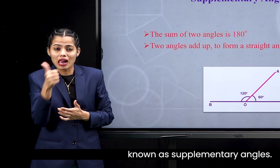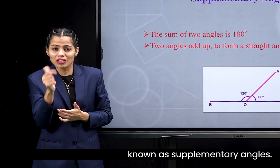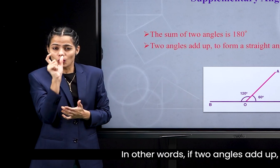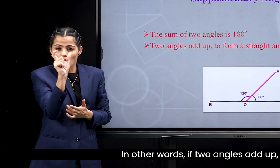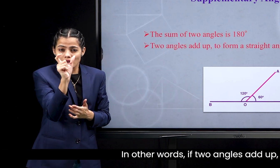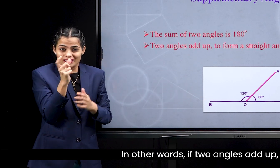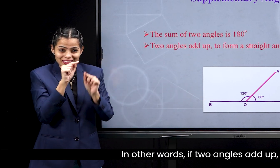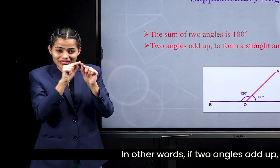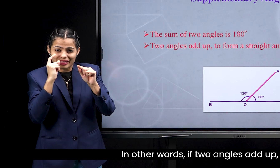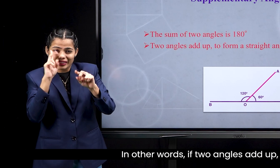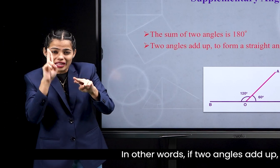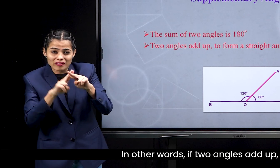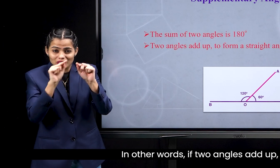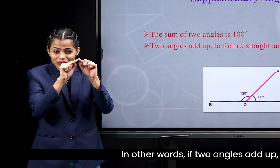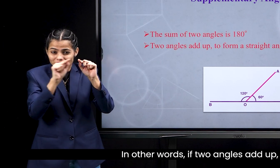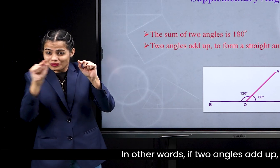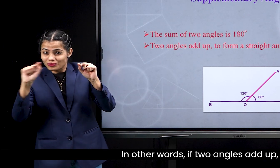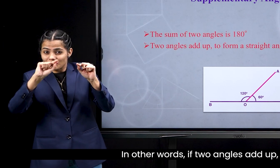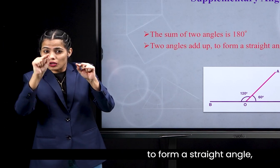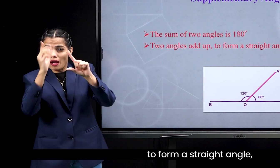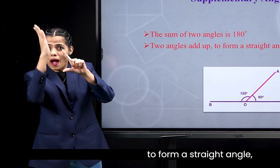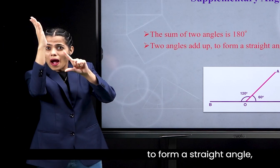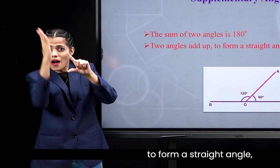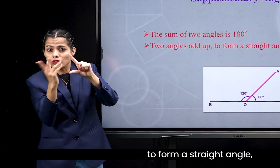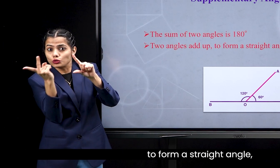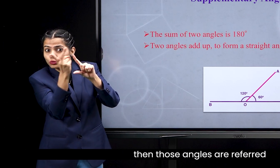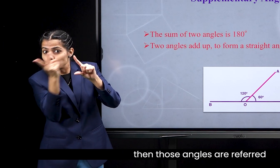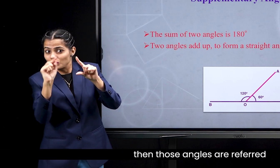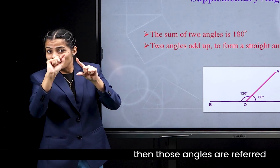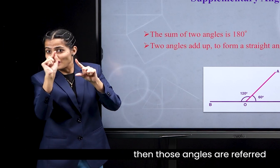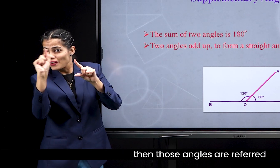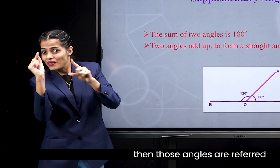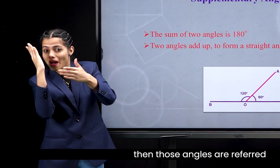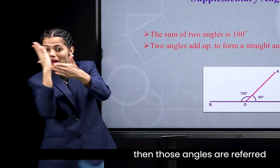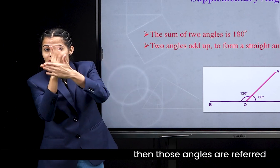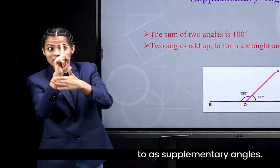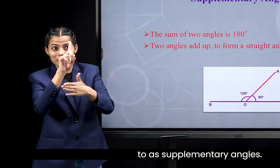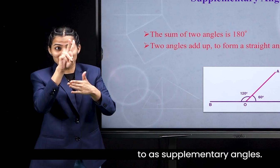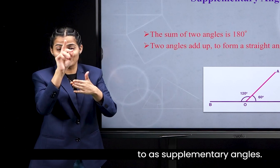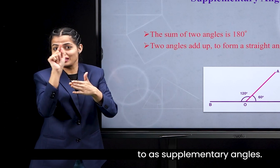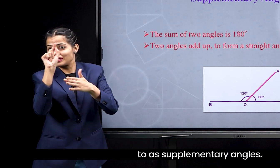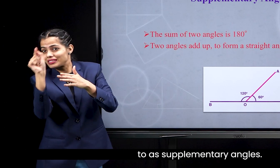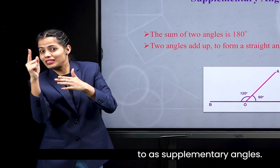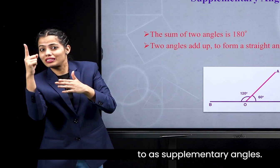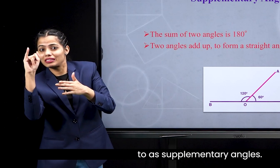In other words, if two angles add up to form a straight angle, then those angles are referred to as supplementary